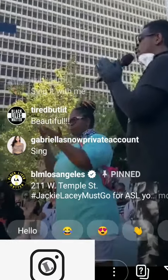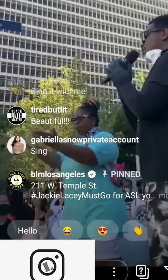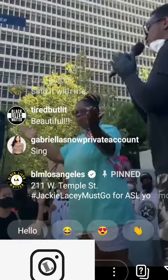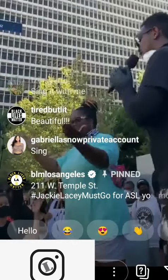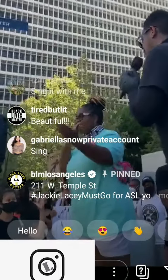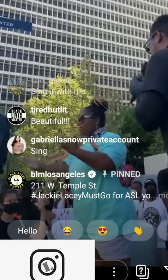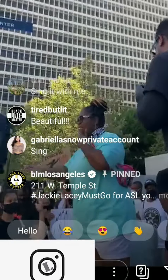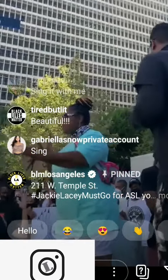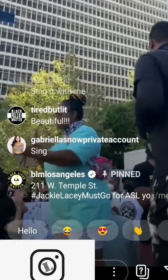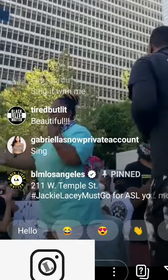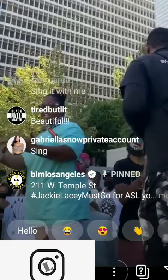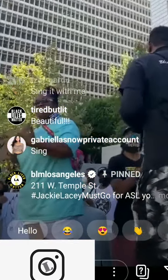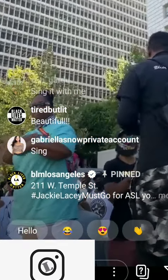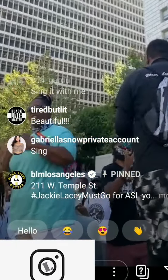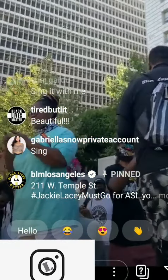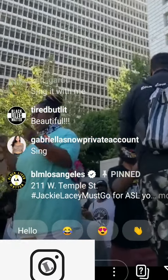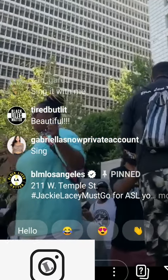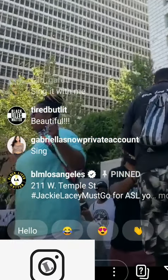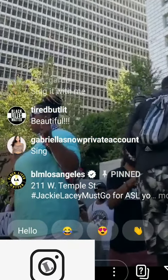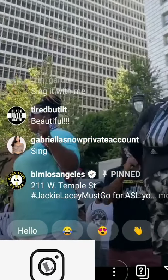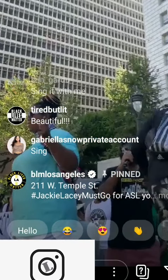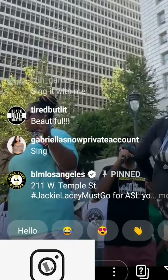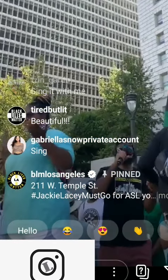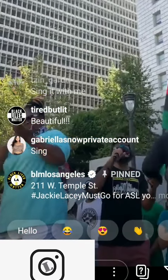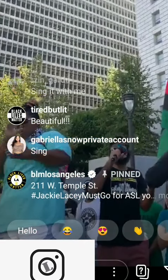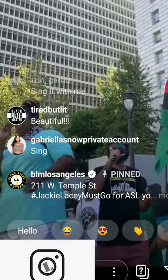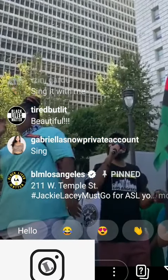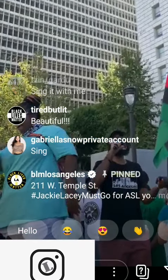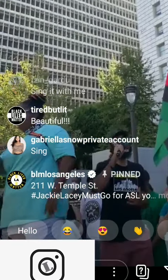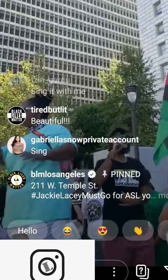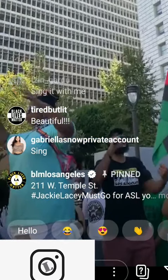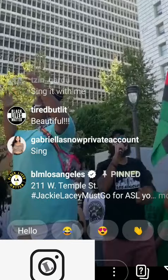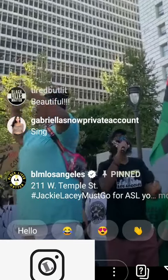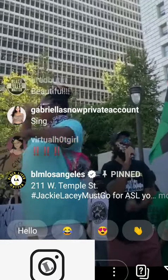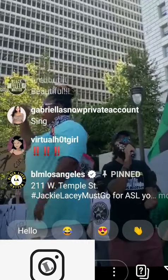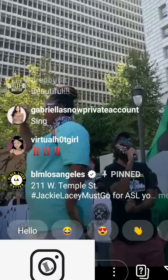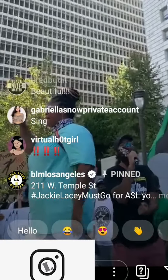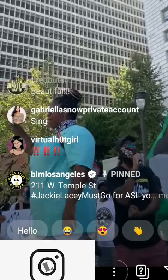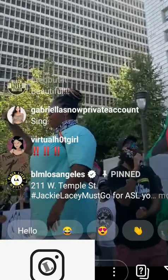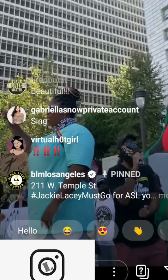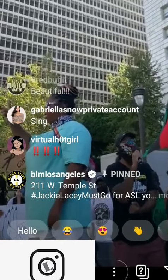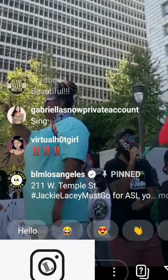The people are free. Okay, second part. Ain't nobody free.